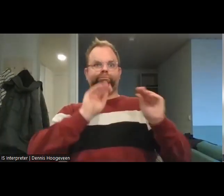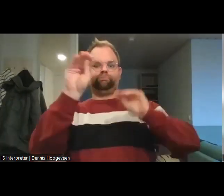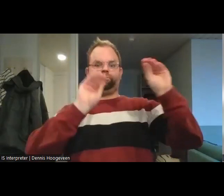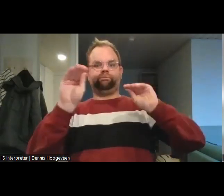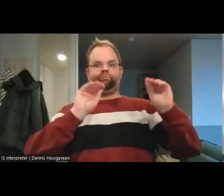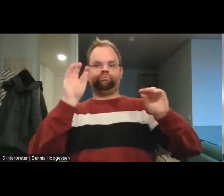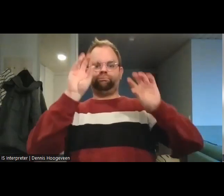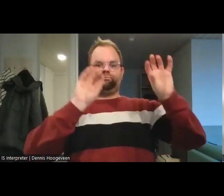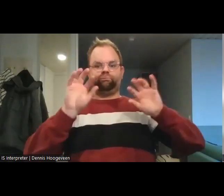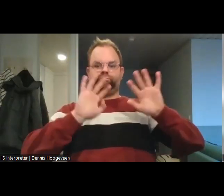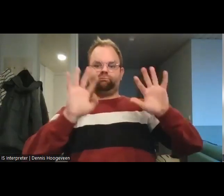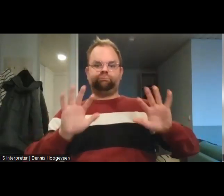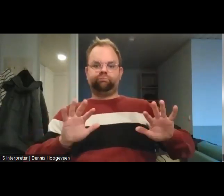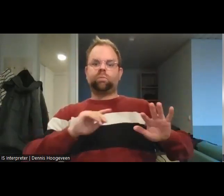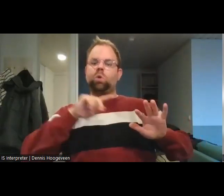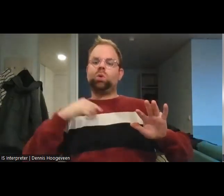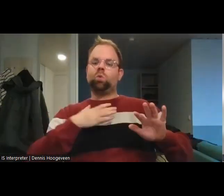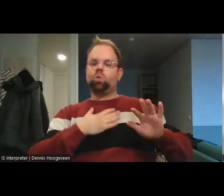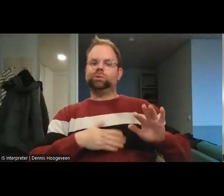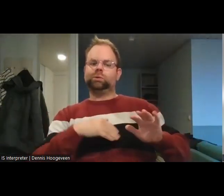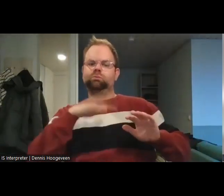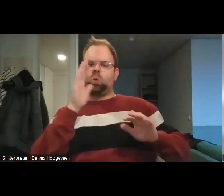Okay, thank you so much.